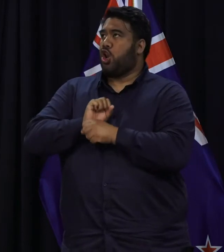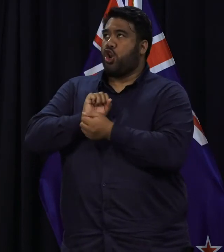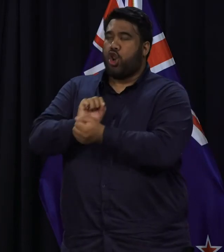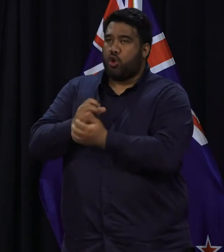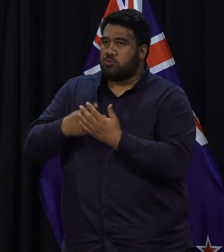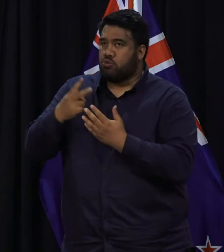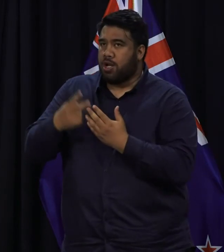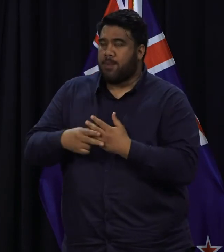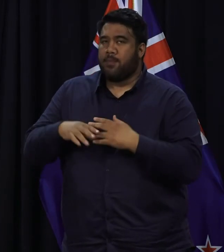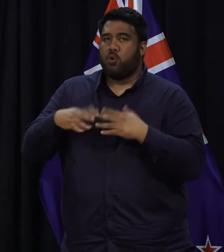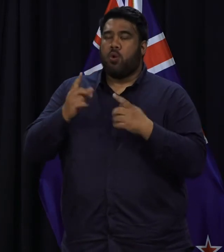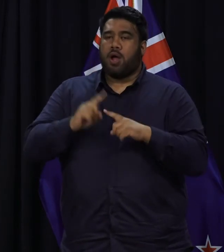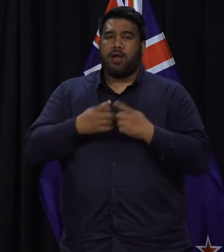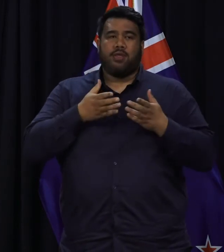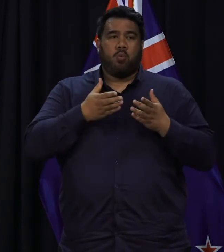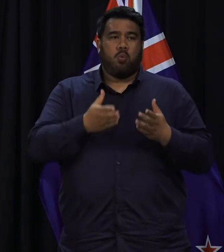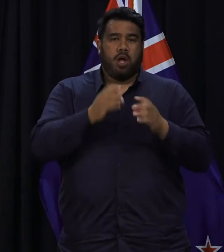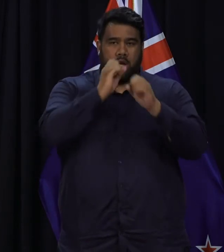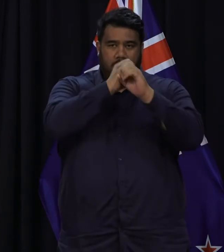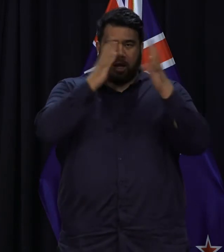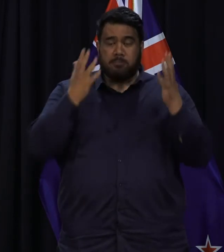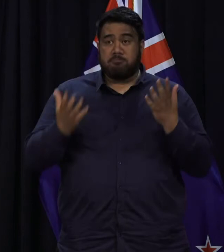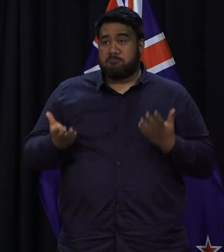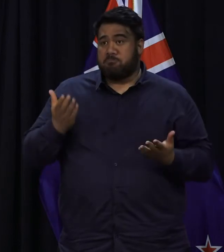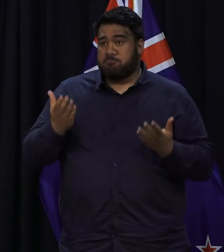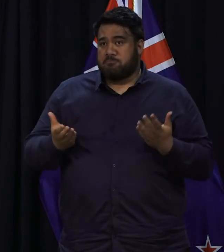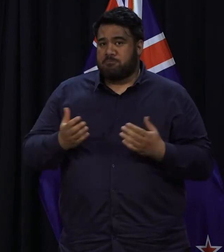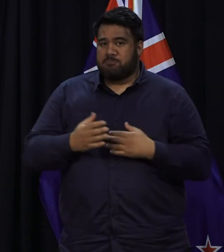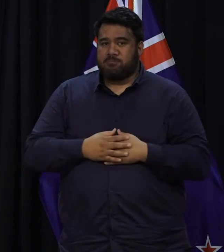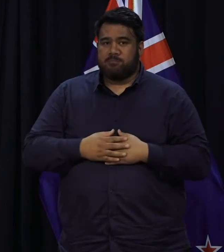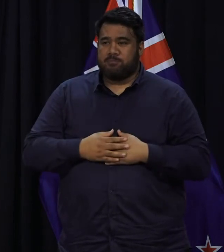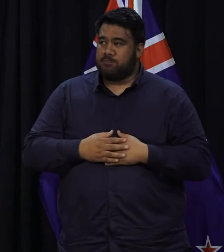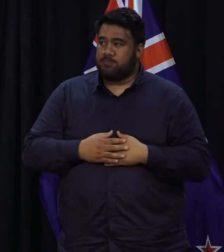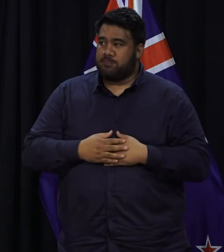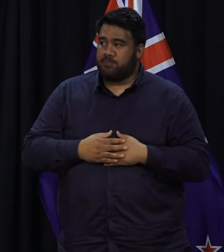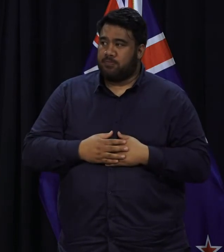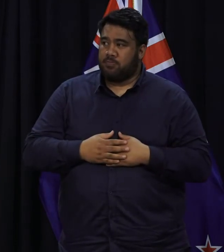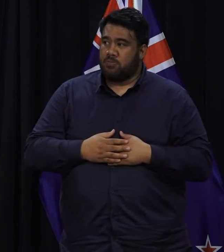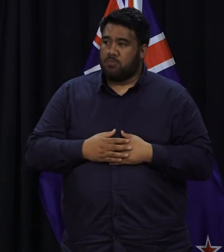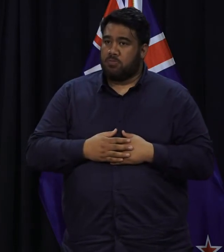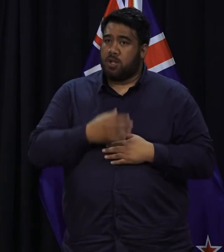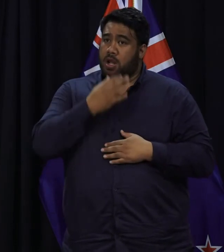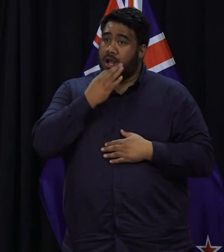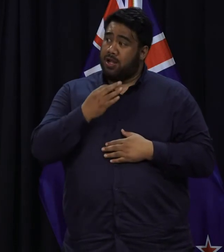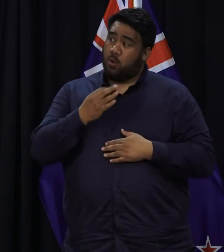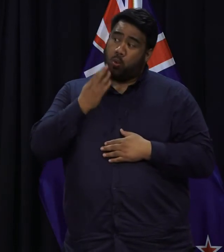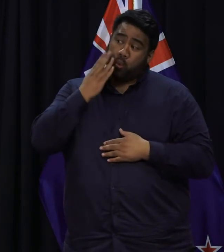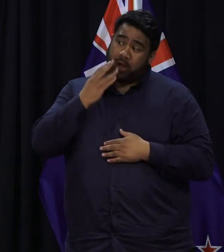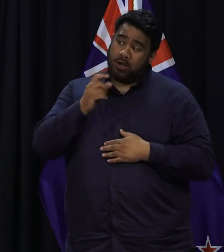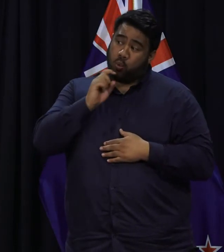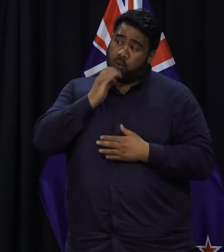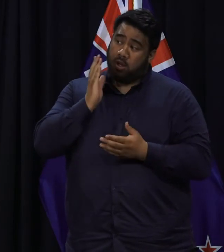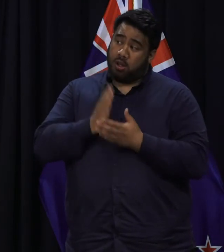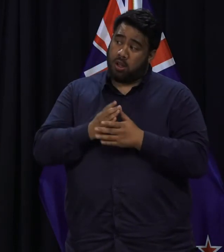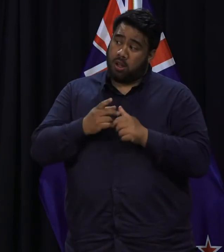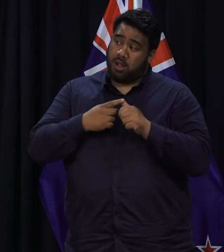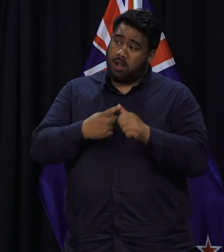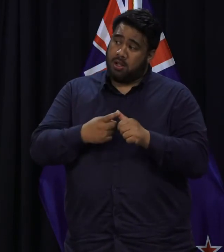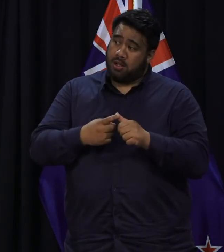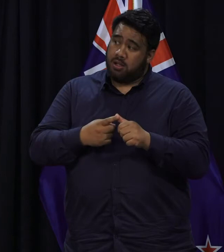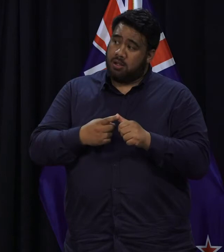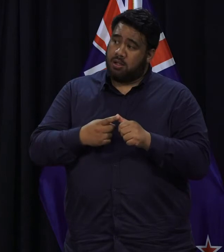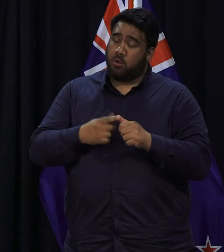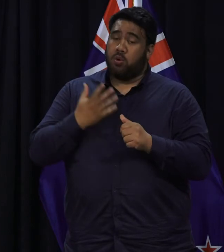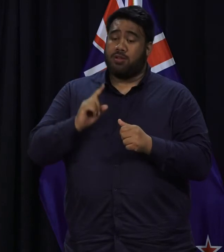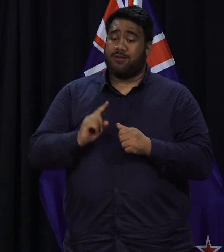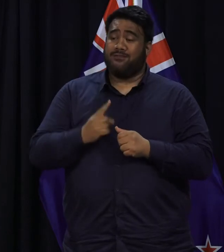it something completely different that is going to suit those ongoing needs? Do you have a timeline for when we might find out a bit First more? tranche is the extension